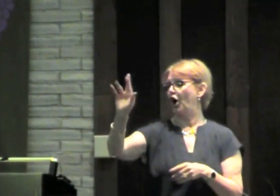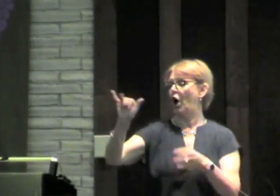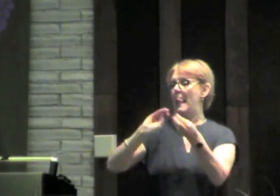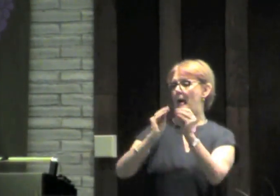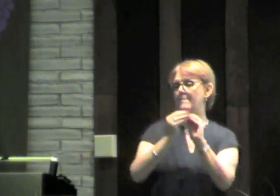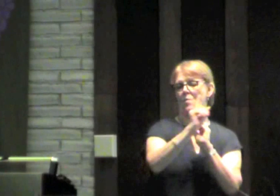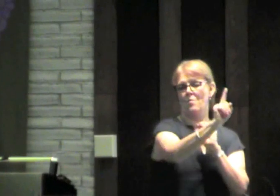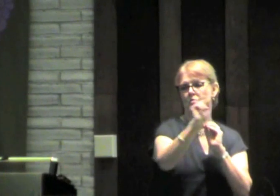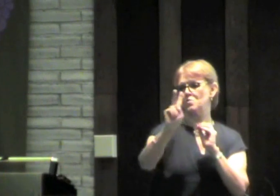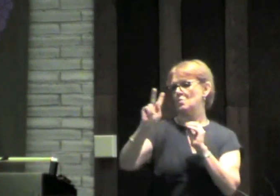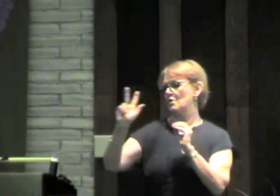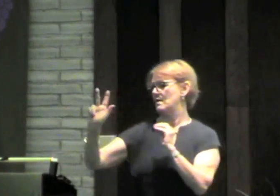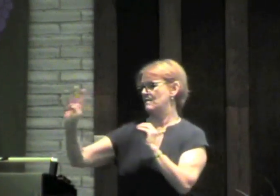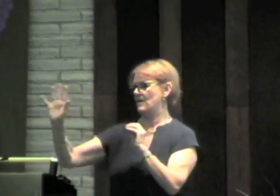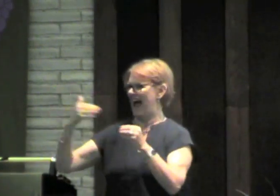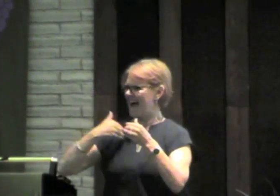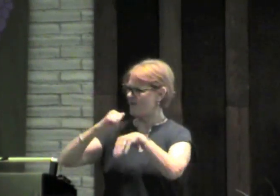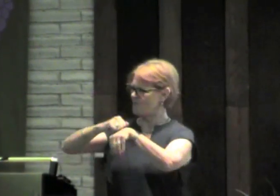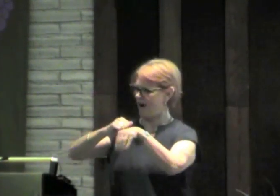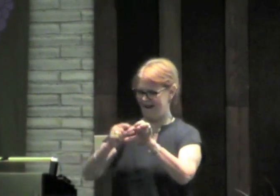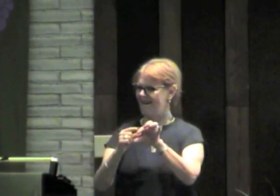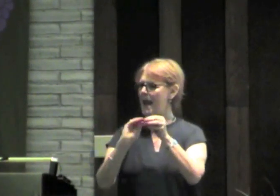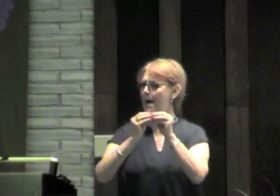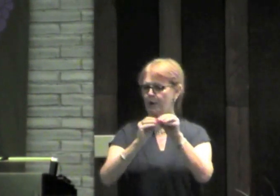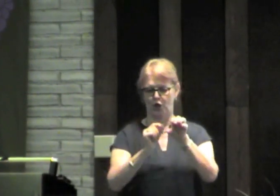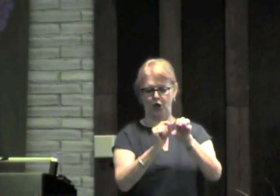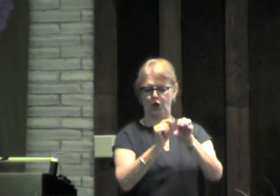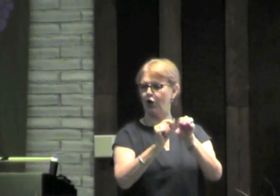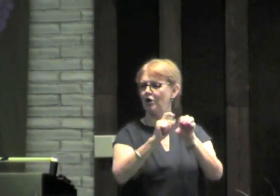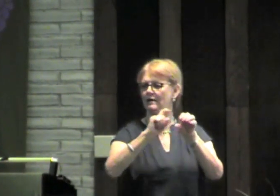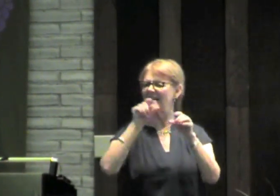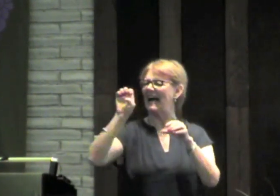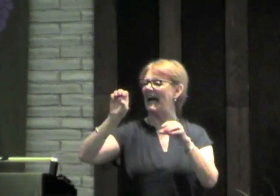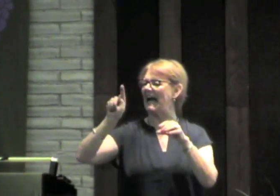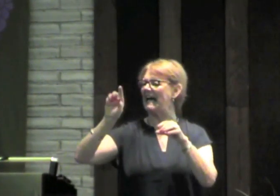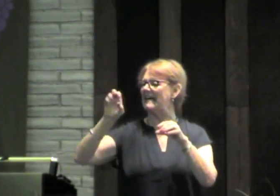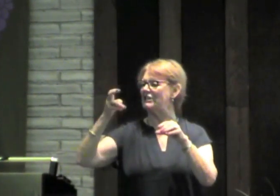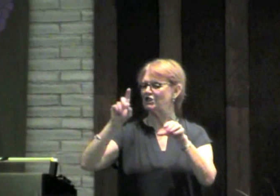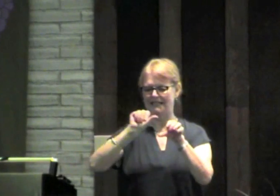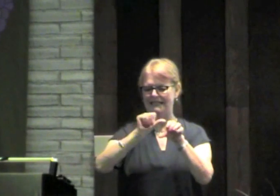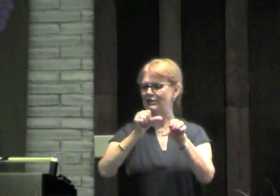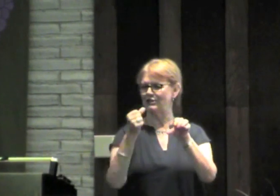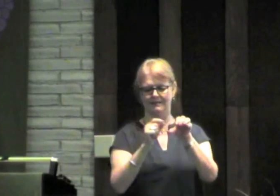folks to get together, and they'd have a lottery. They had little rocks with numbers on them, etched in